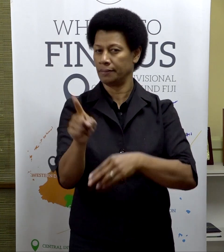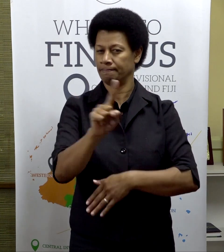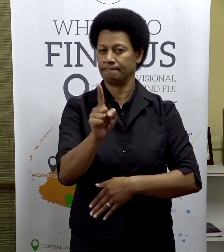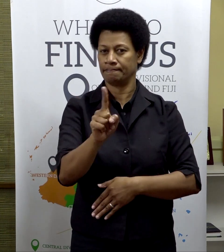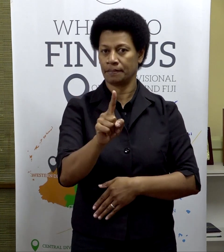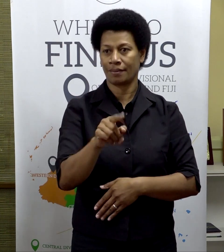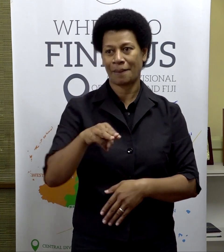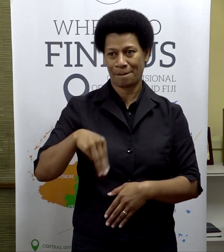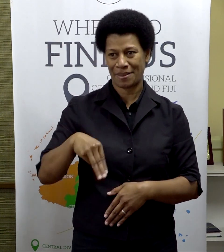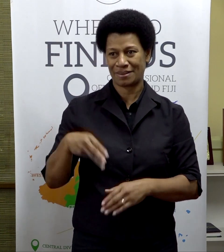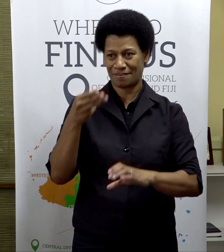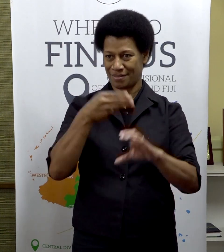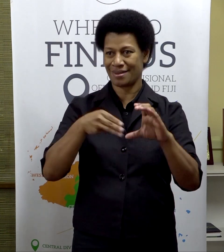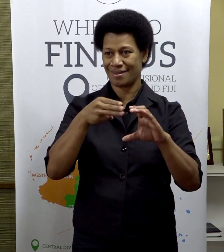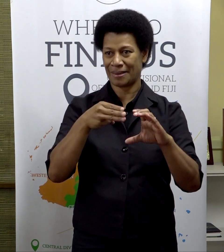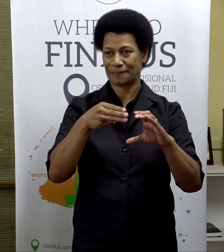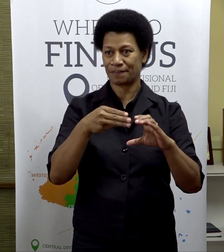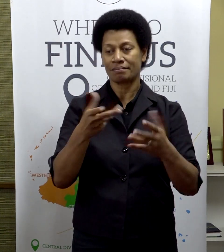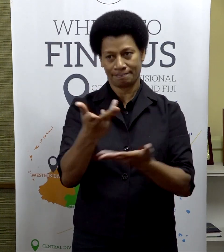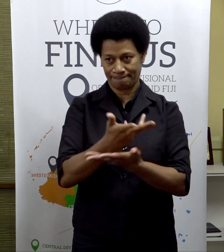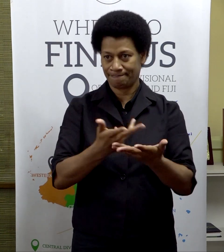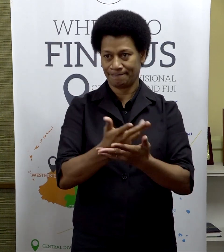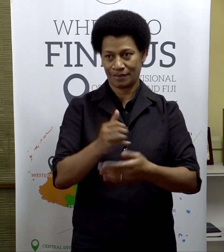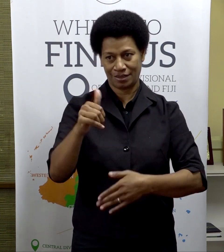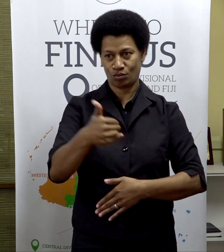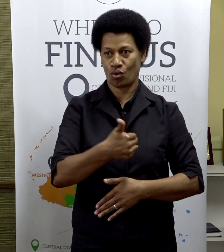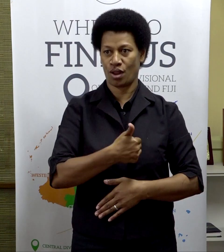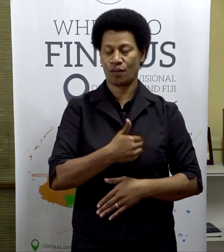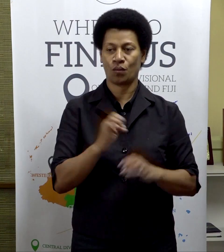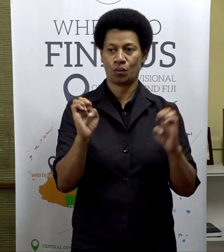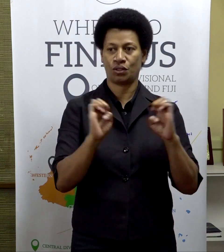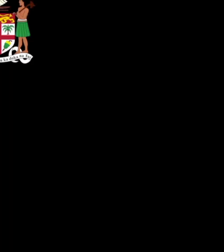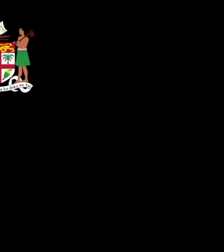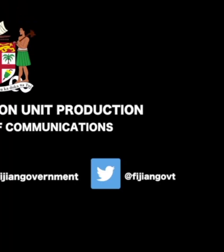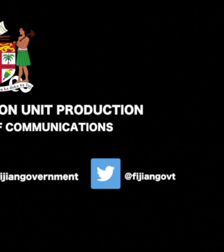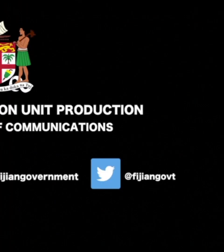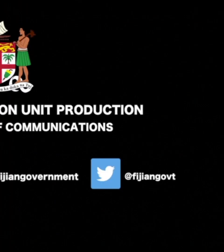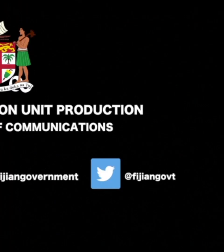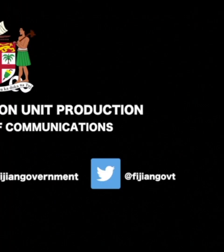media, that was what was discussed this morning with the Emergency Committee.